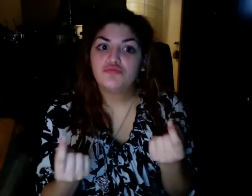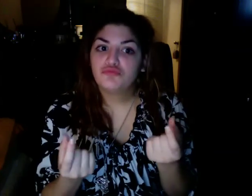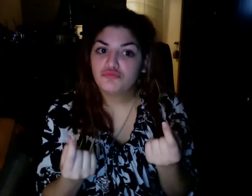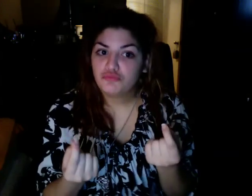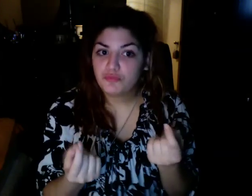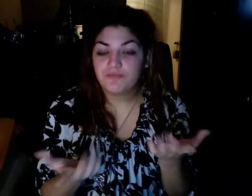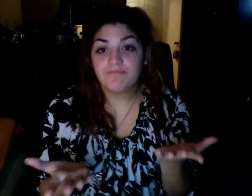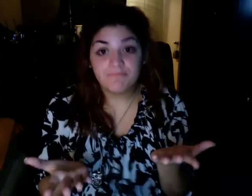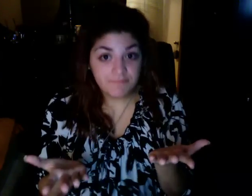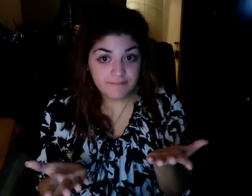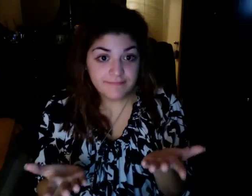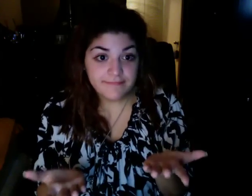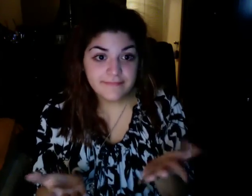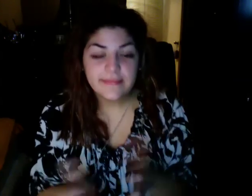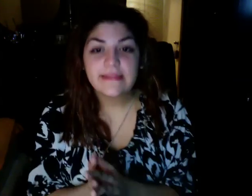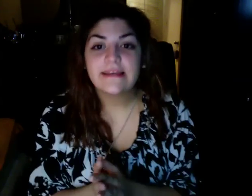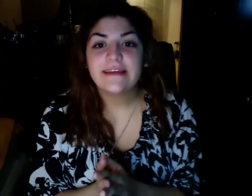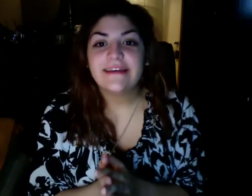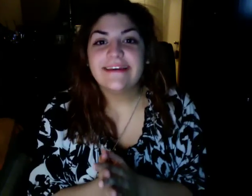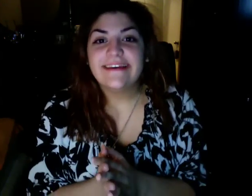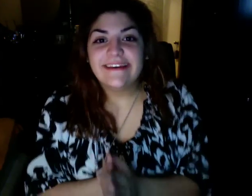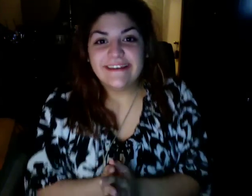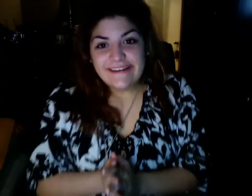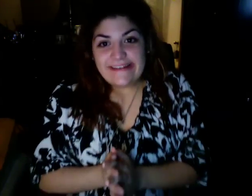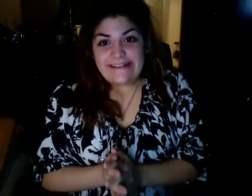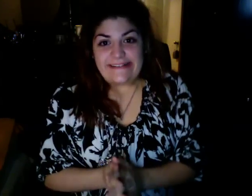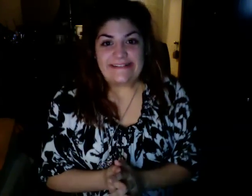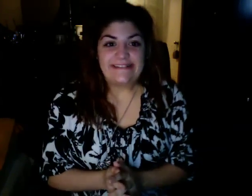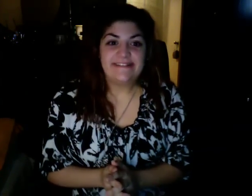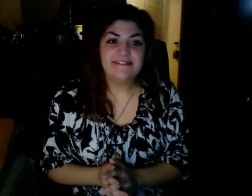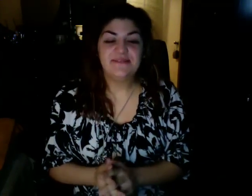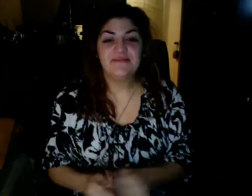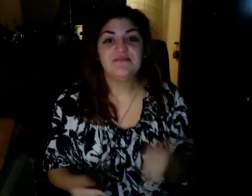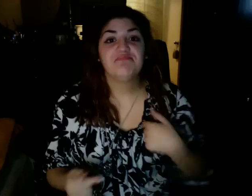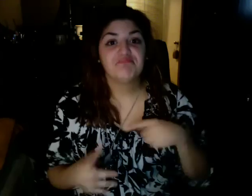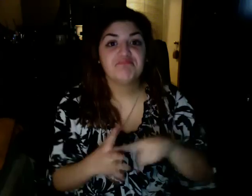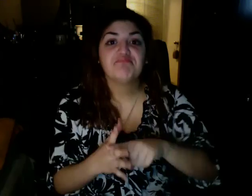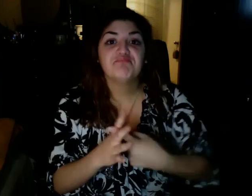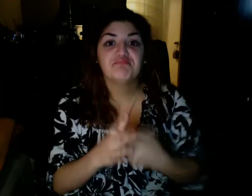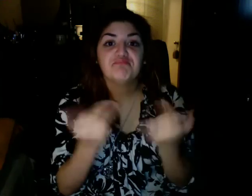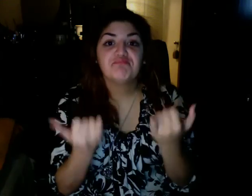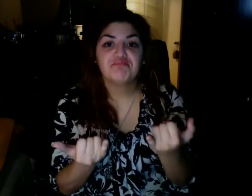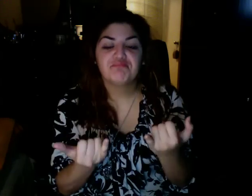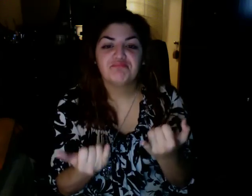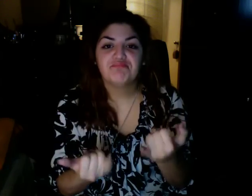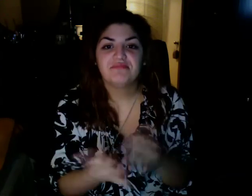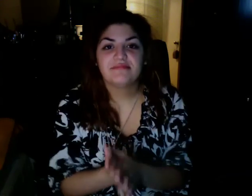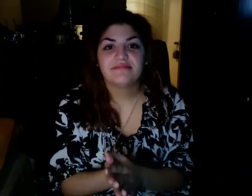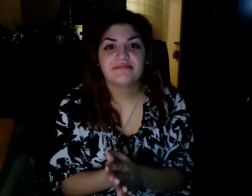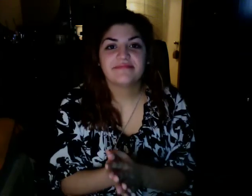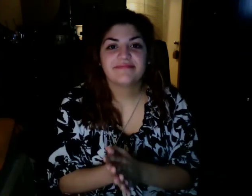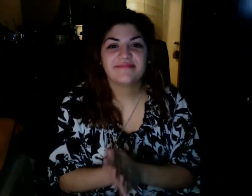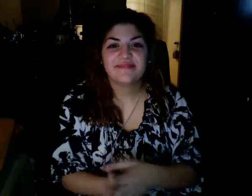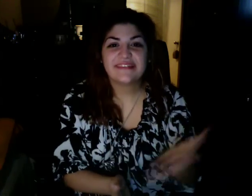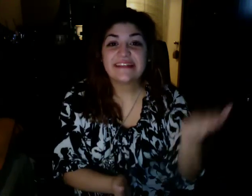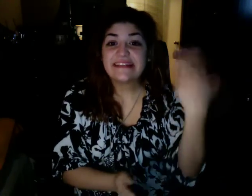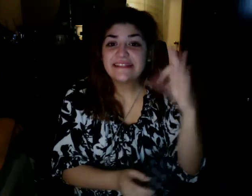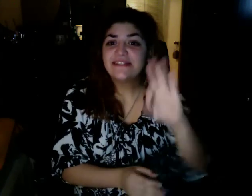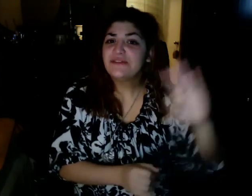they succeeded. And I want now to introduce to you the President because he loves the Easter egg